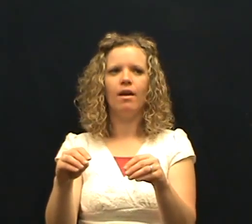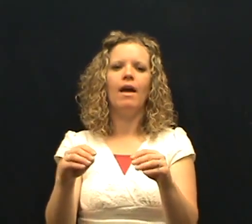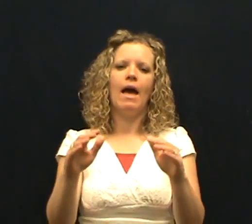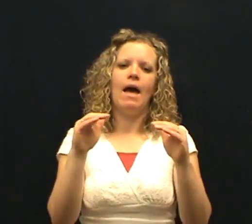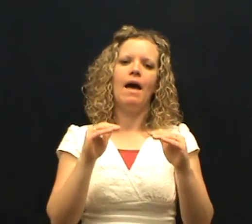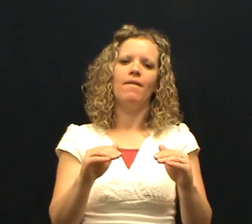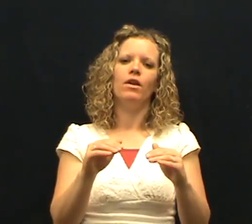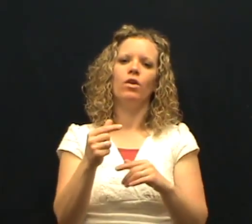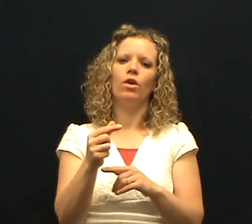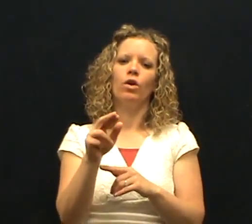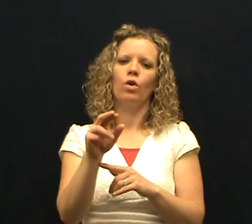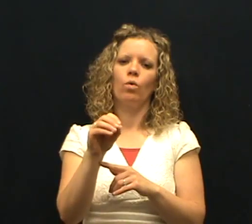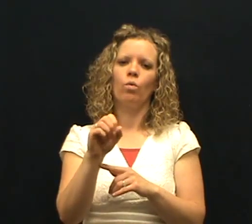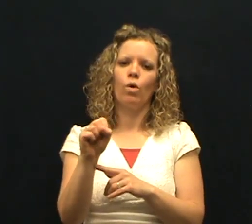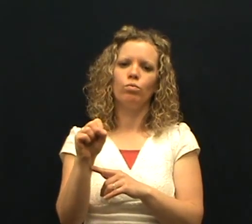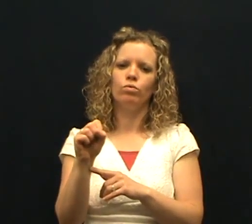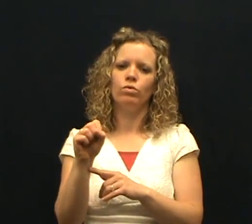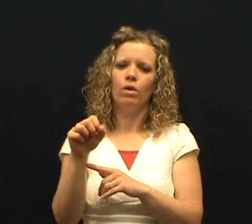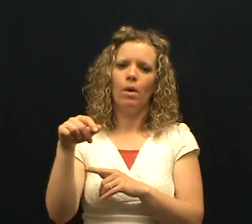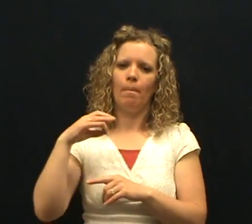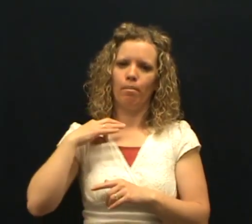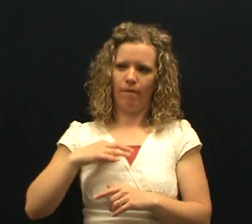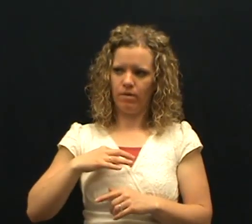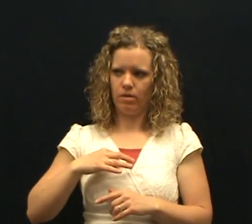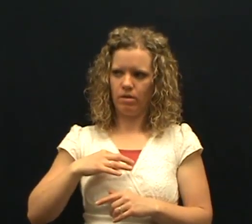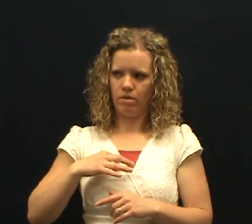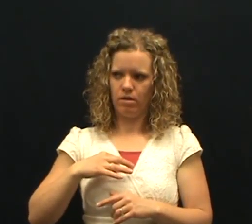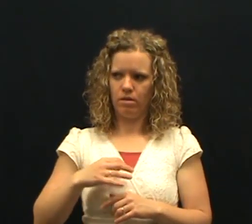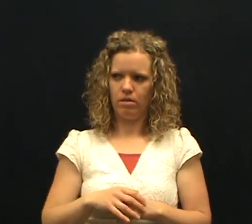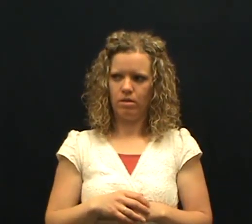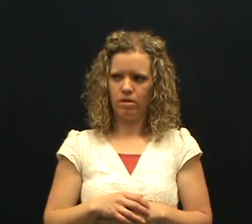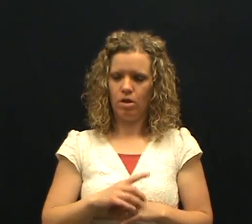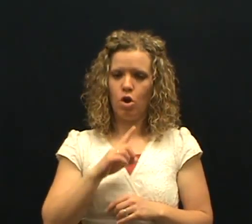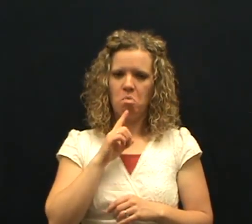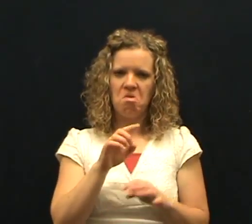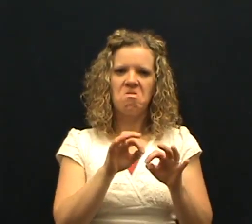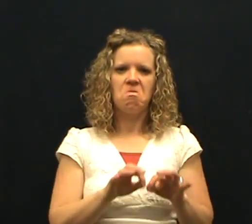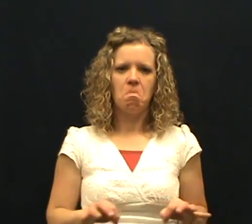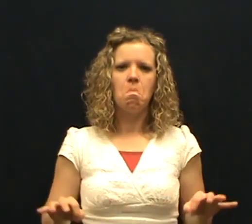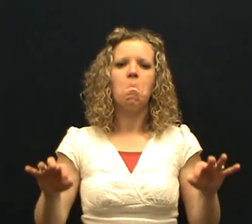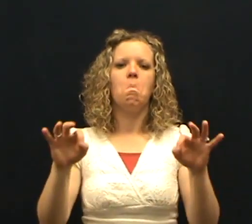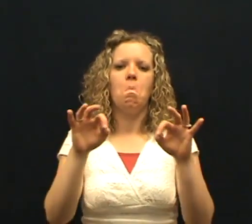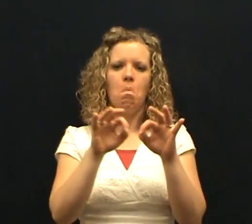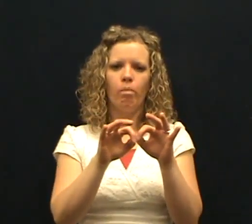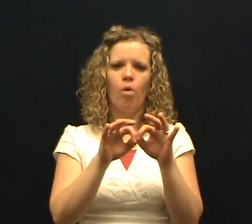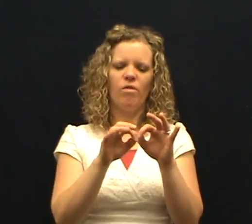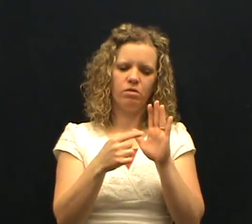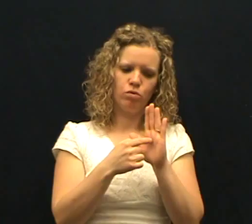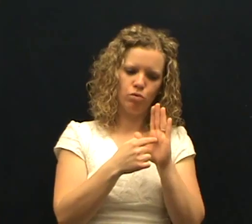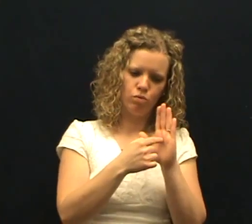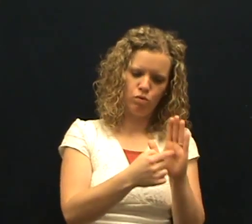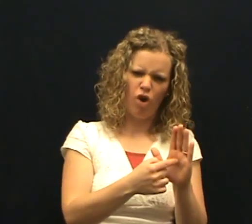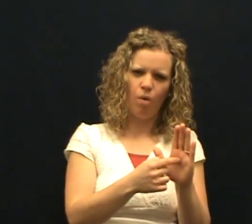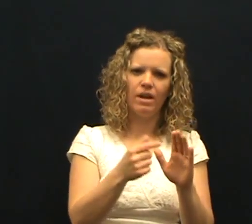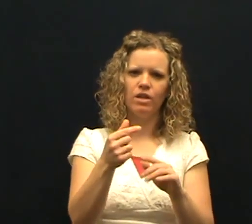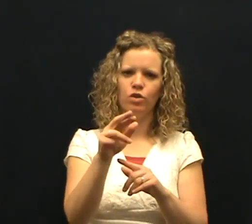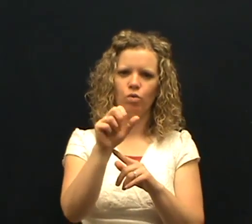very important measure for these retailers is gross profit percentage. Our gross